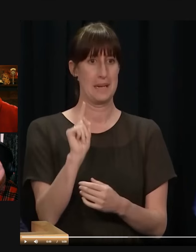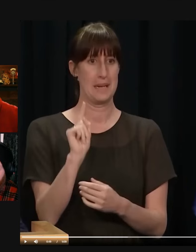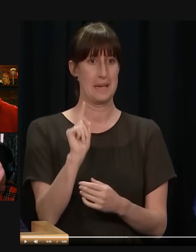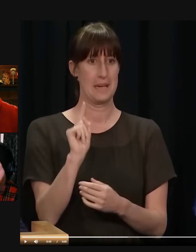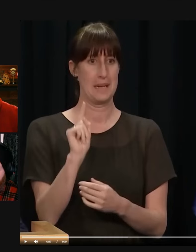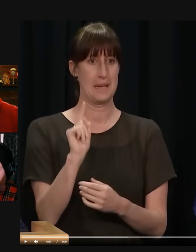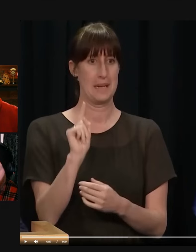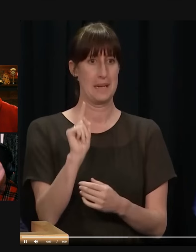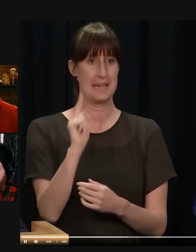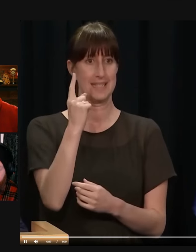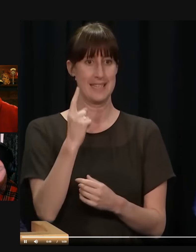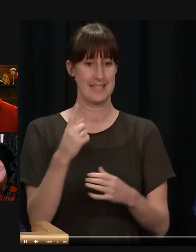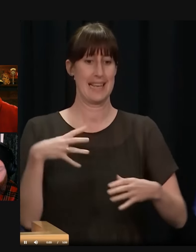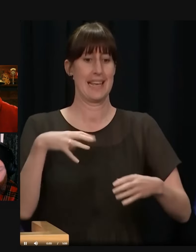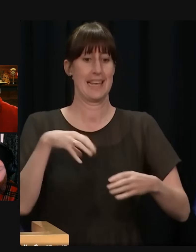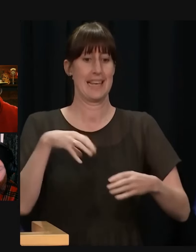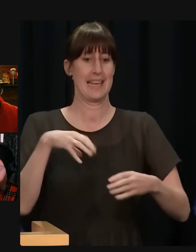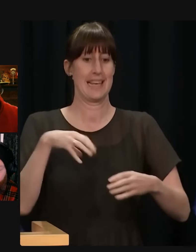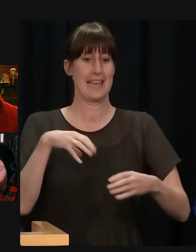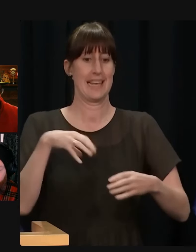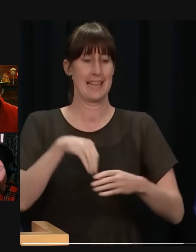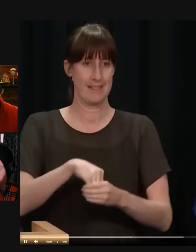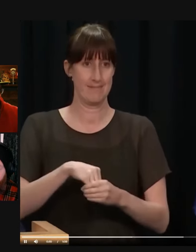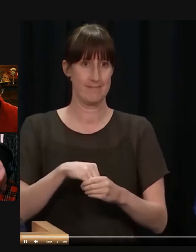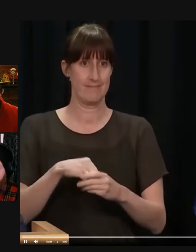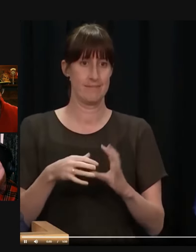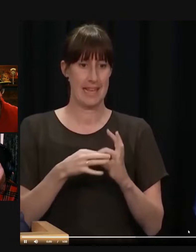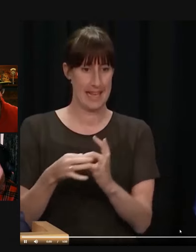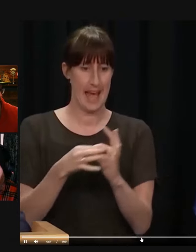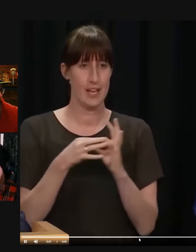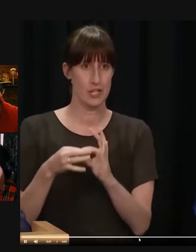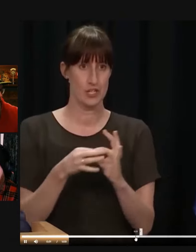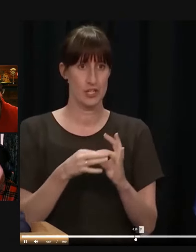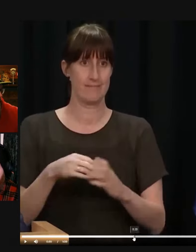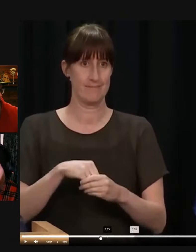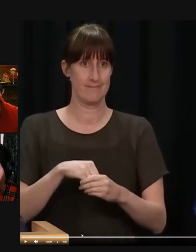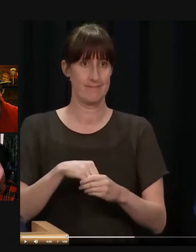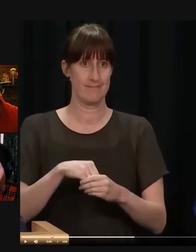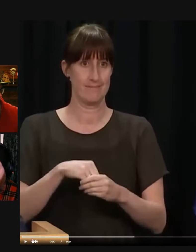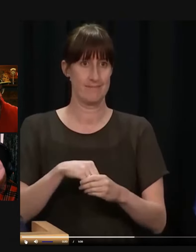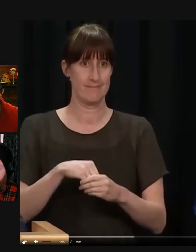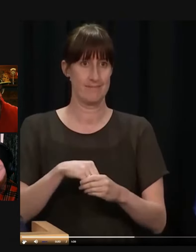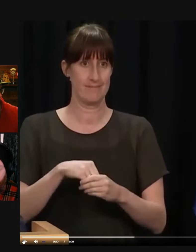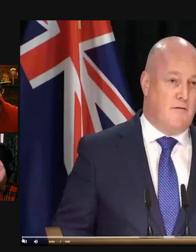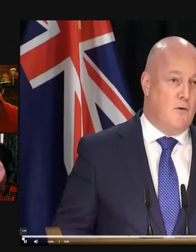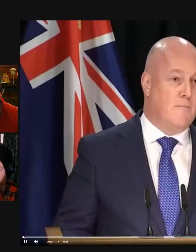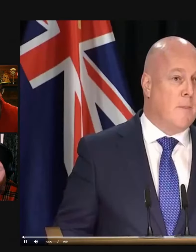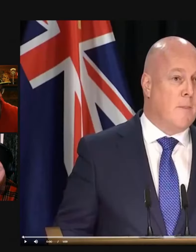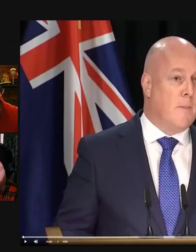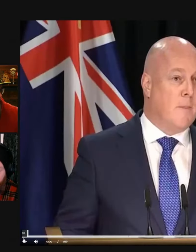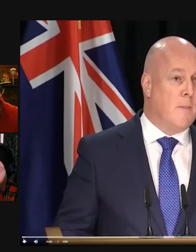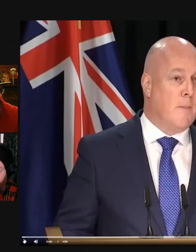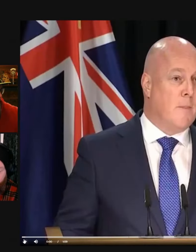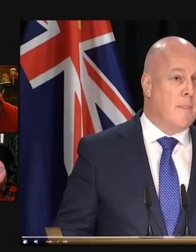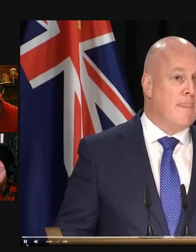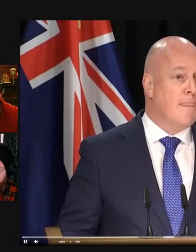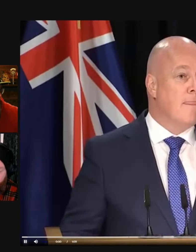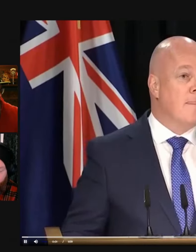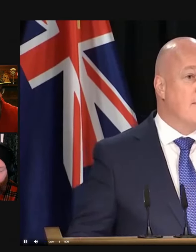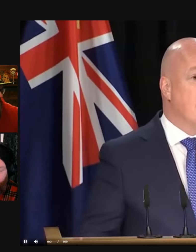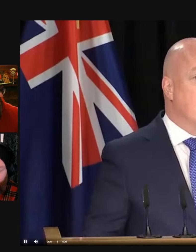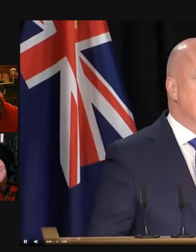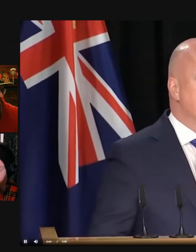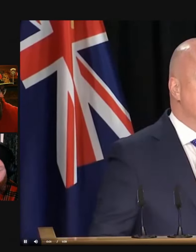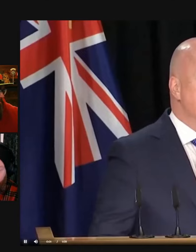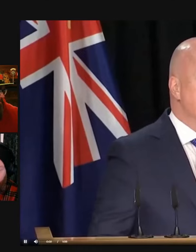of Finance over the ferries. Yes, across the three parties and the... Let's go back to the start, shall we? That'd be a nice idea. Clarify